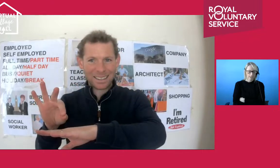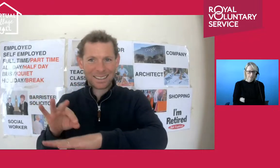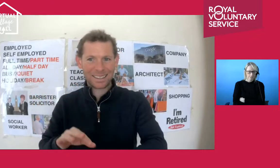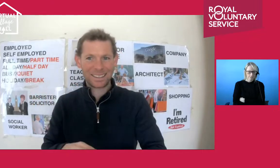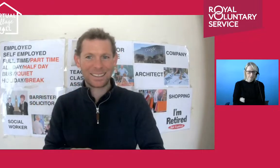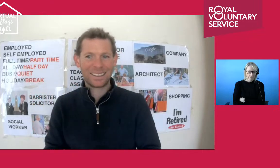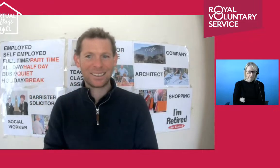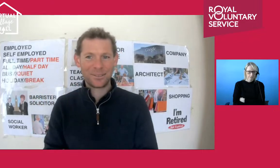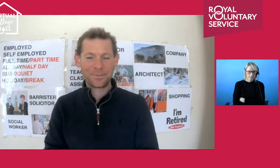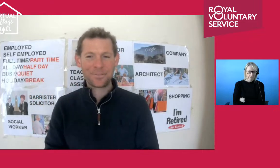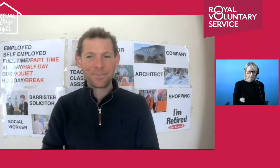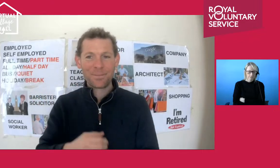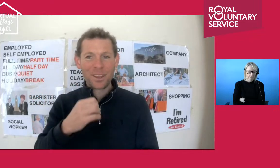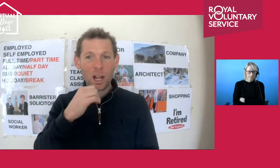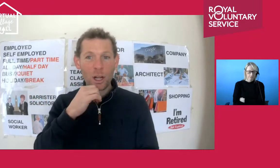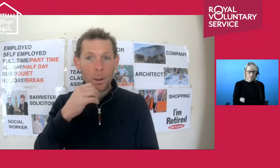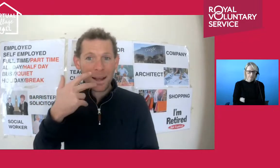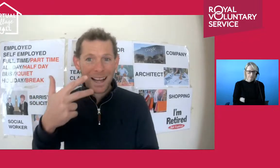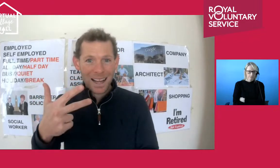architect.